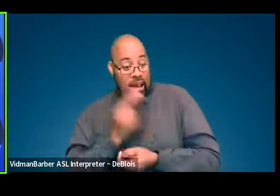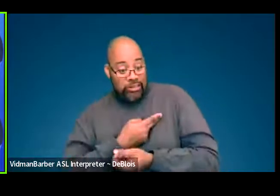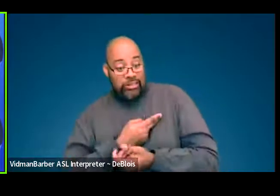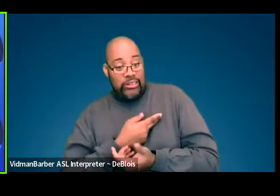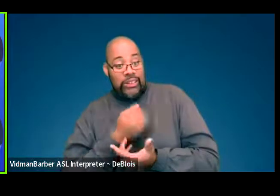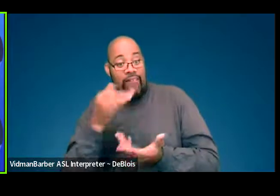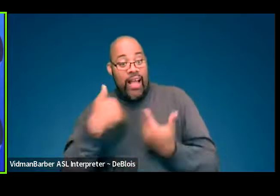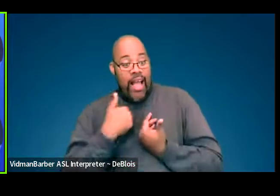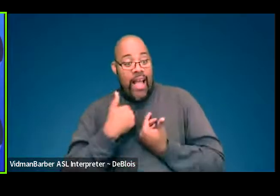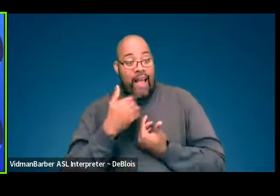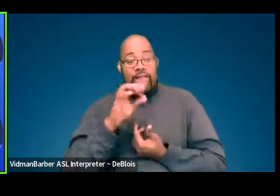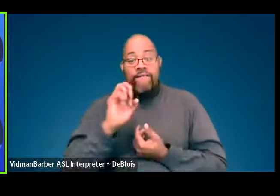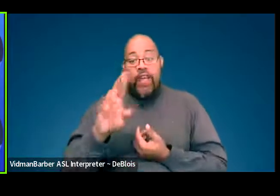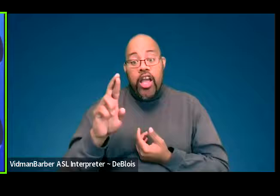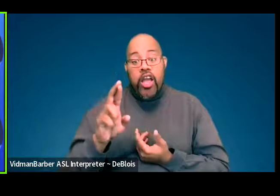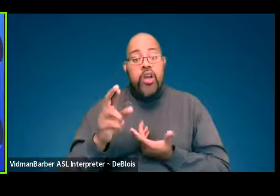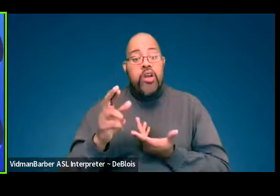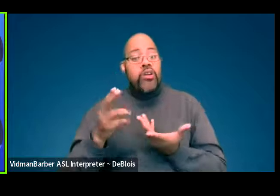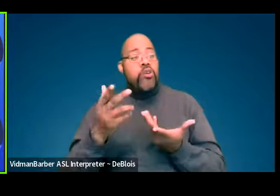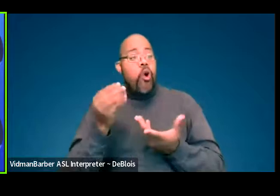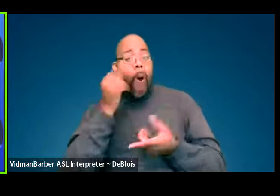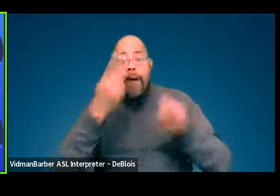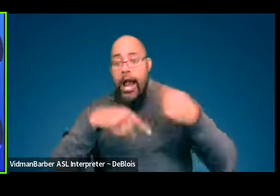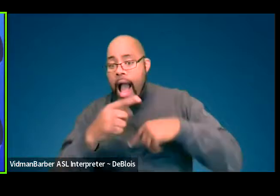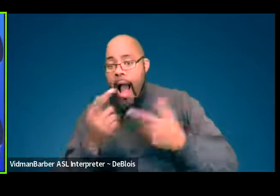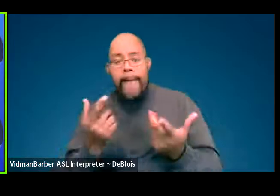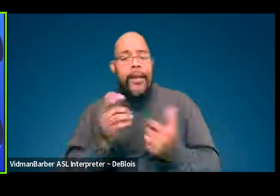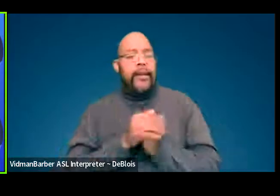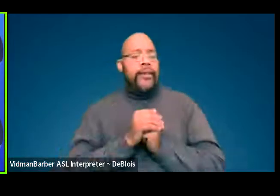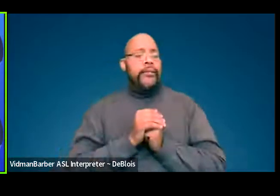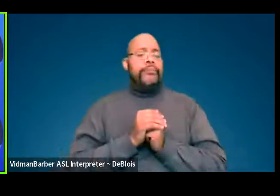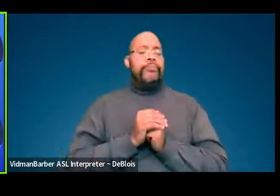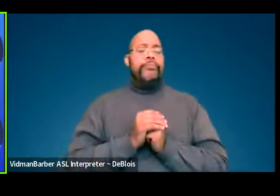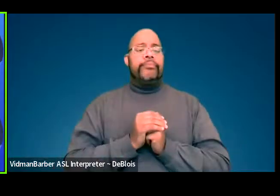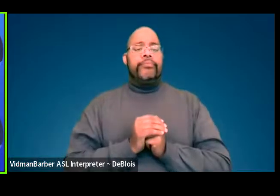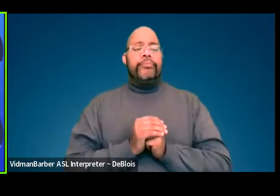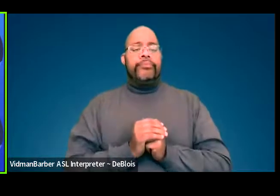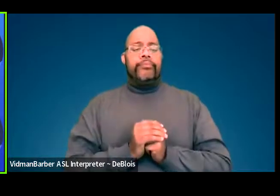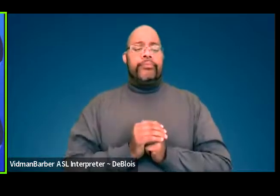there is a fair, homecoming,